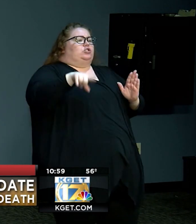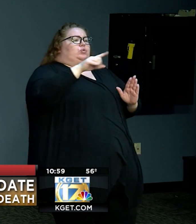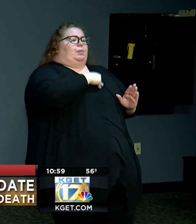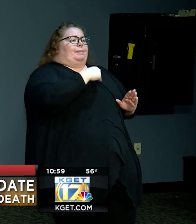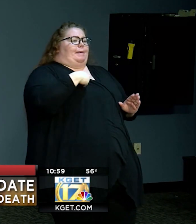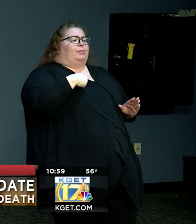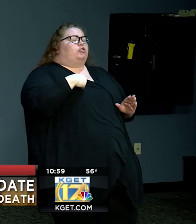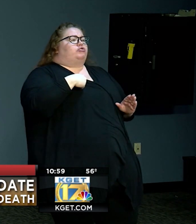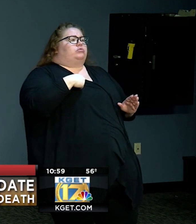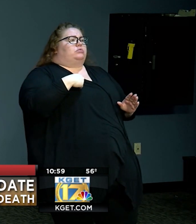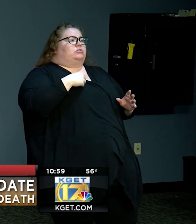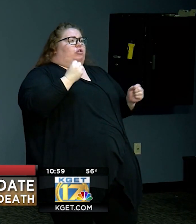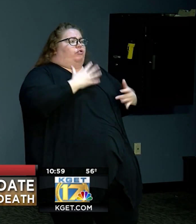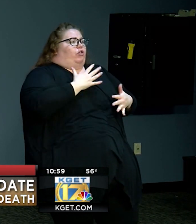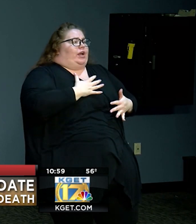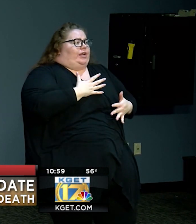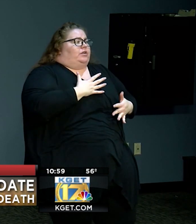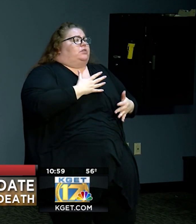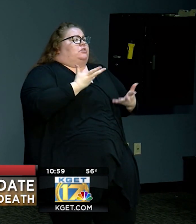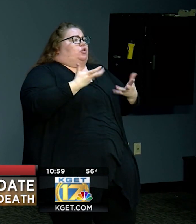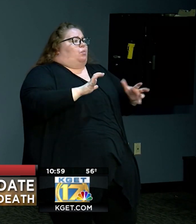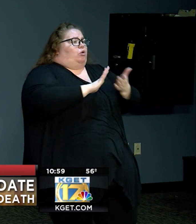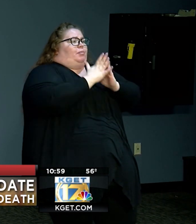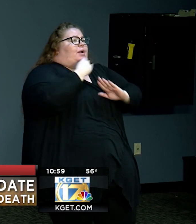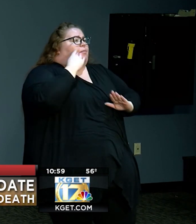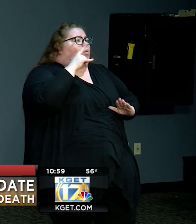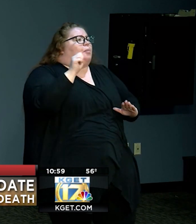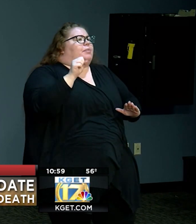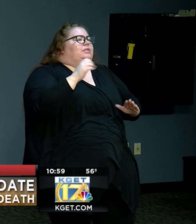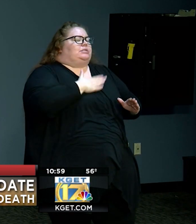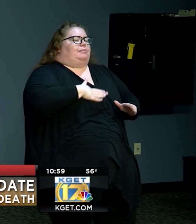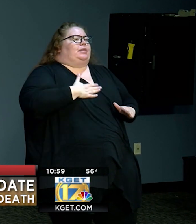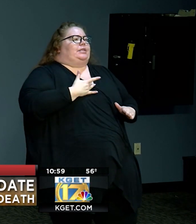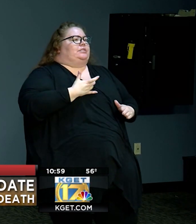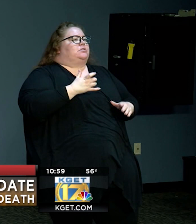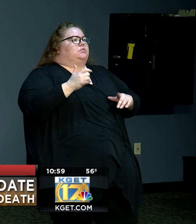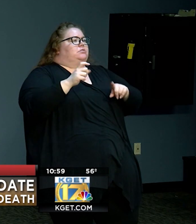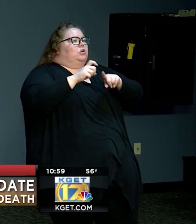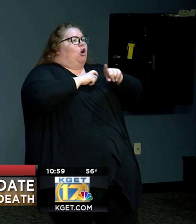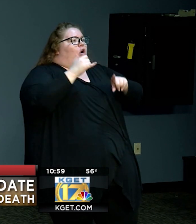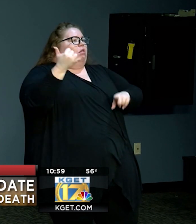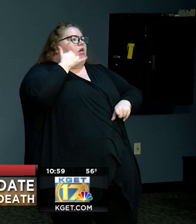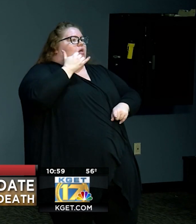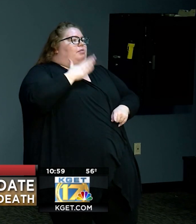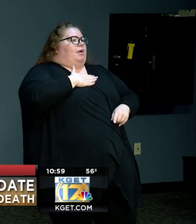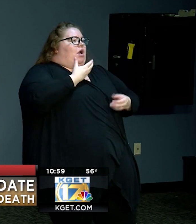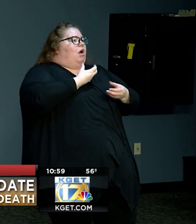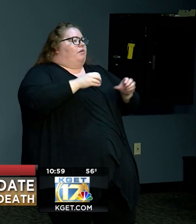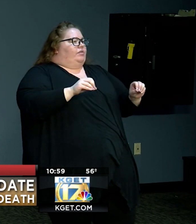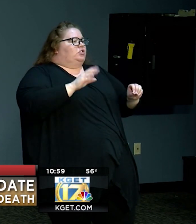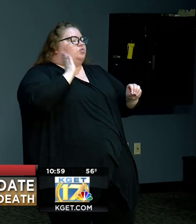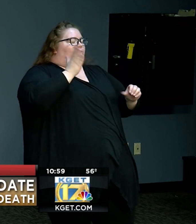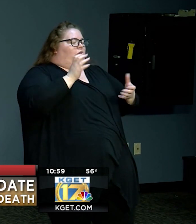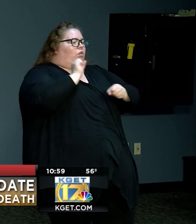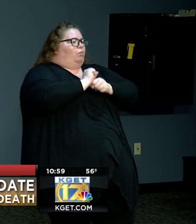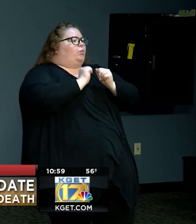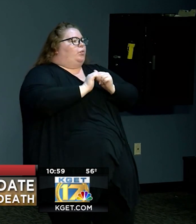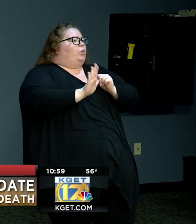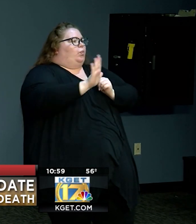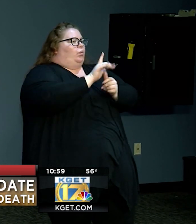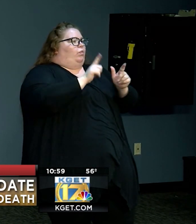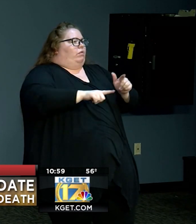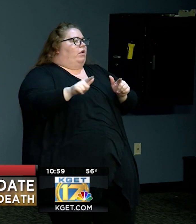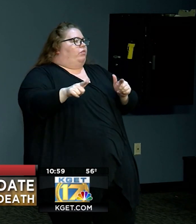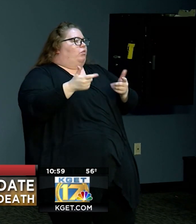of pending homelessness, please call my office. We will call you right back, and we will work very closely with your landlord to work on a